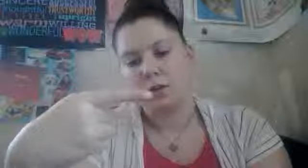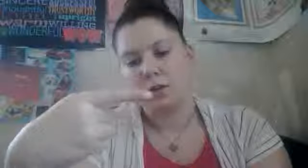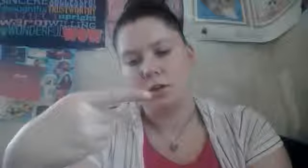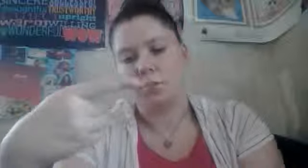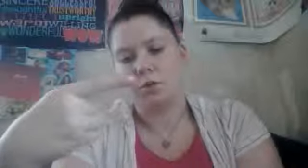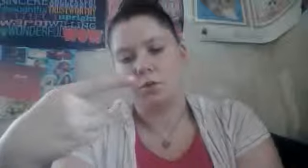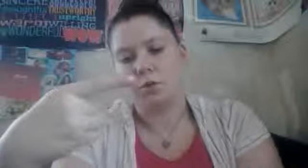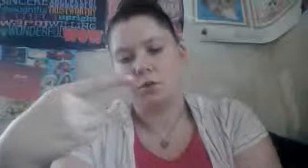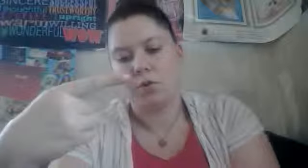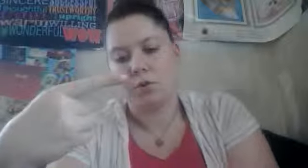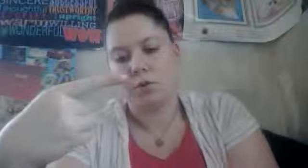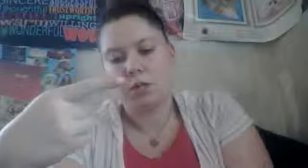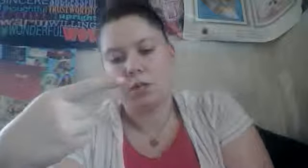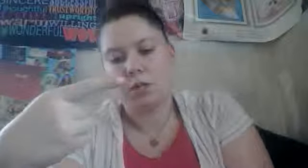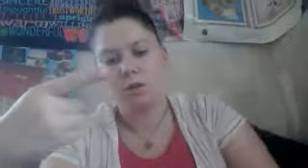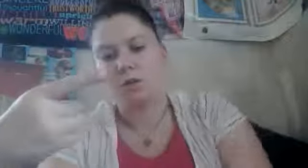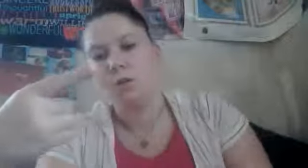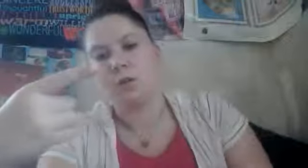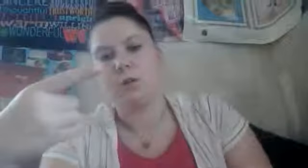you're pointing your